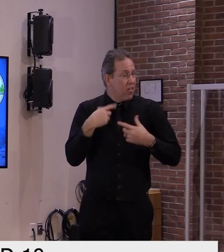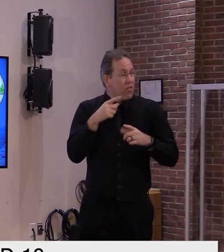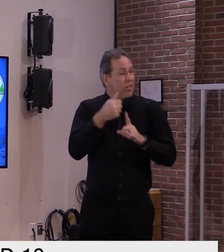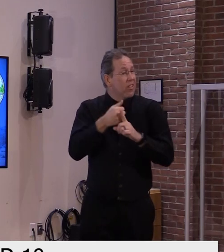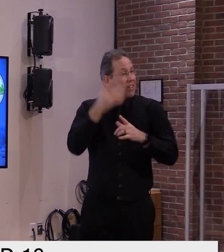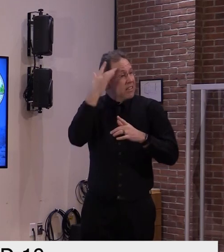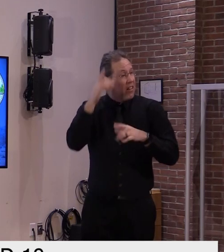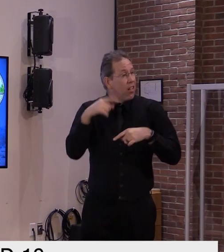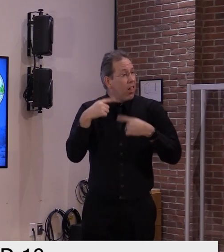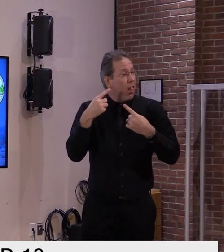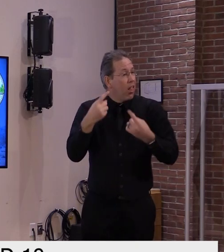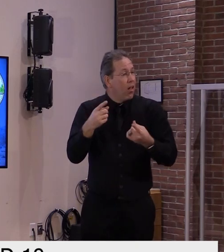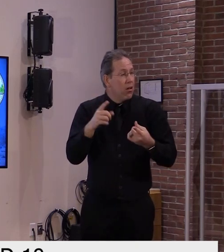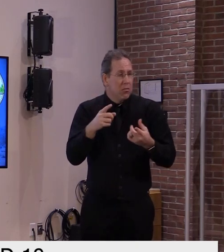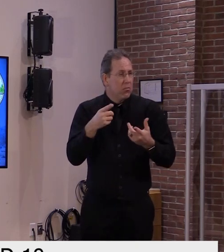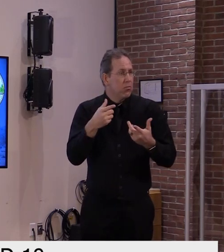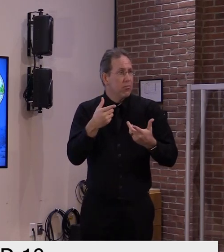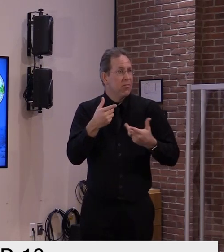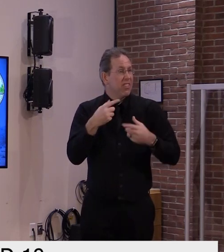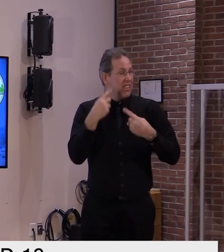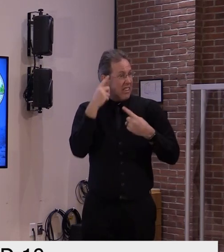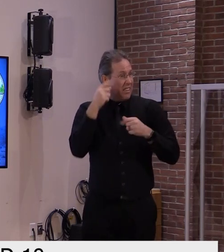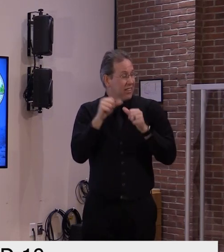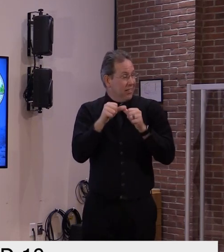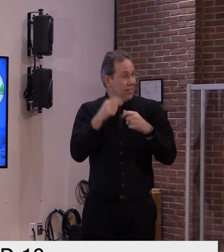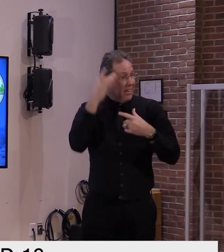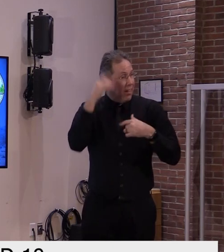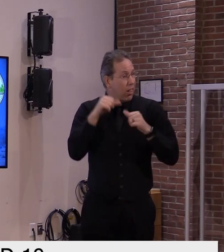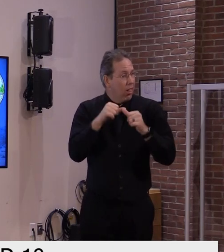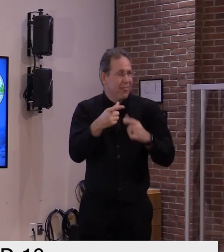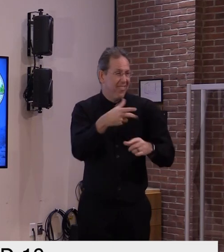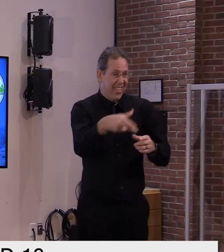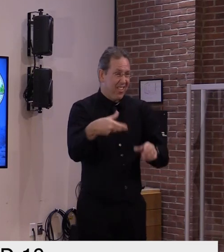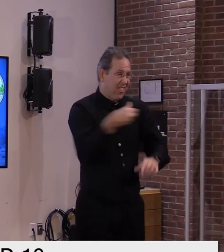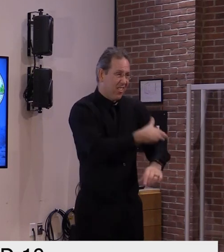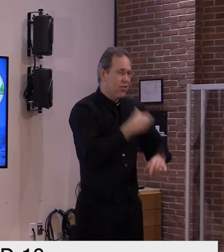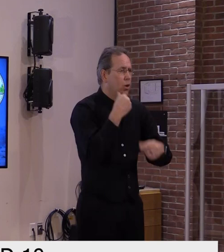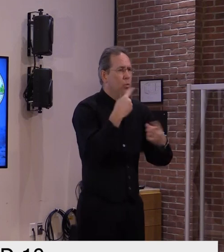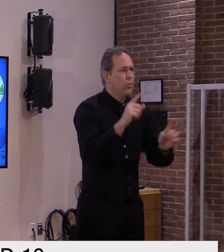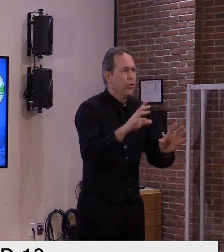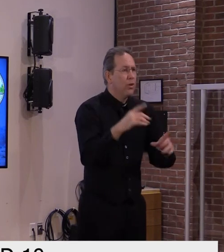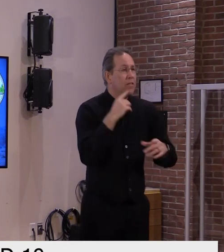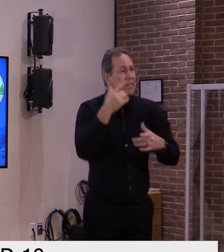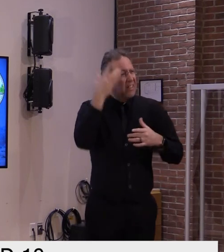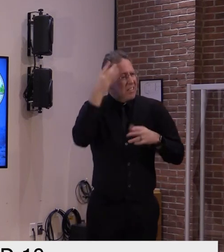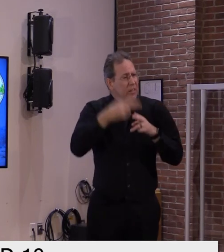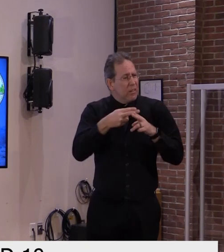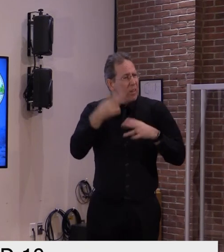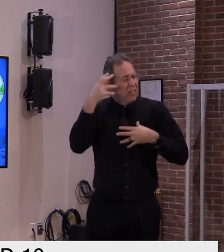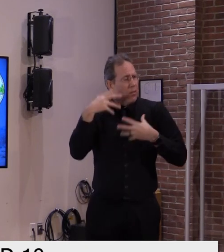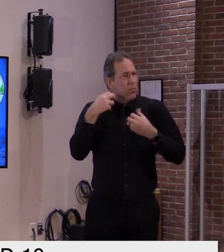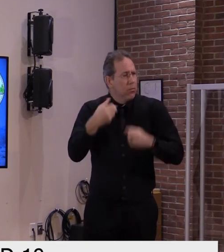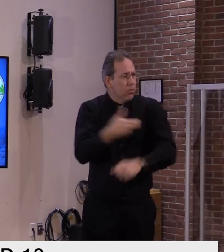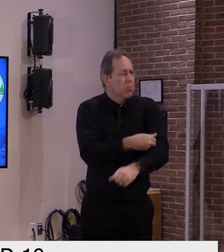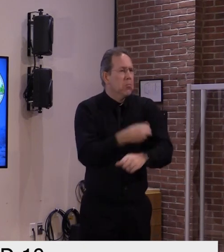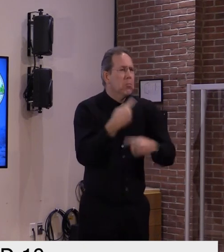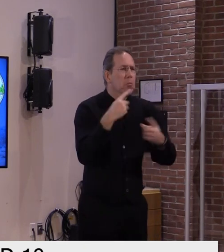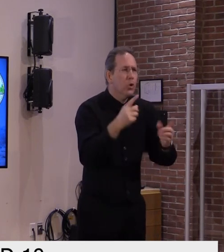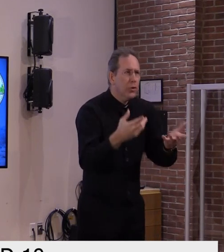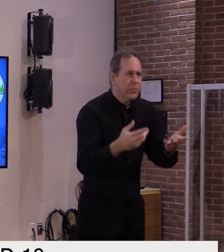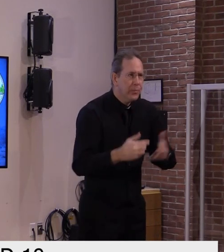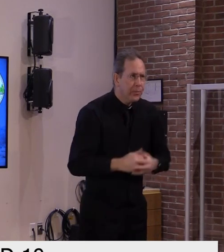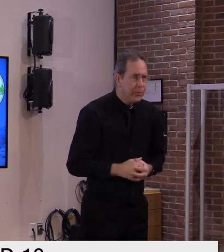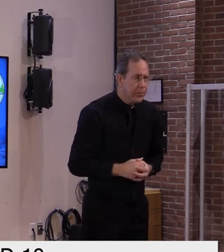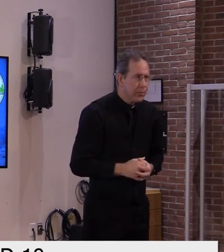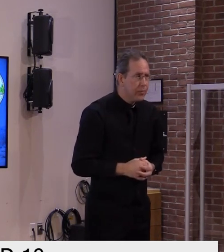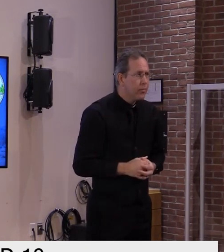in the U.S. I mention these treatments to let you know that there are still advances being made in the treatment of